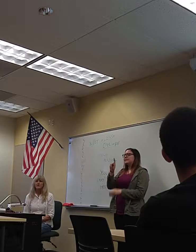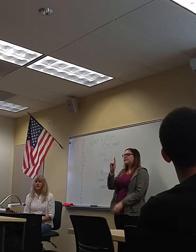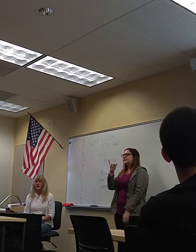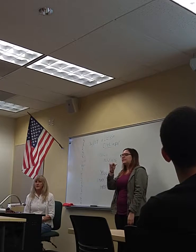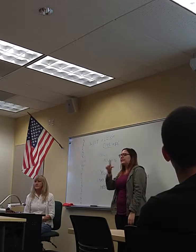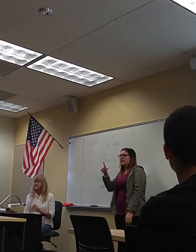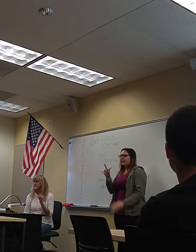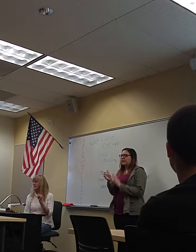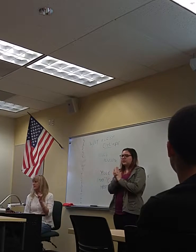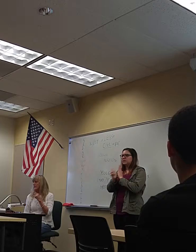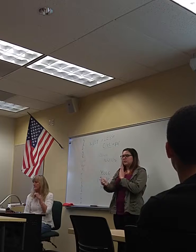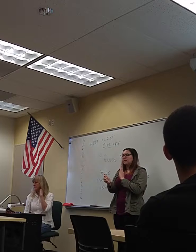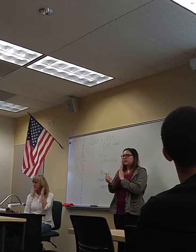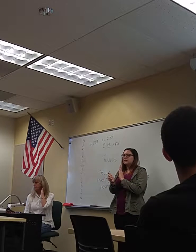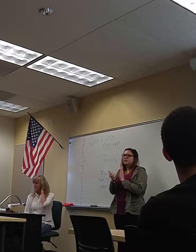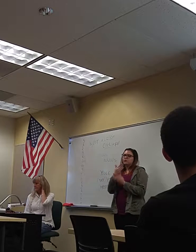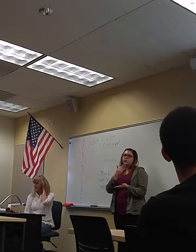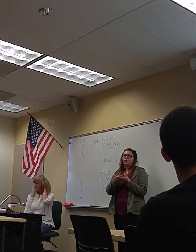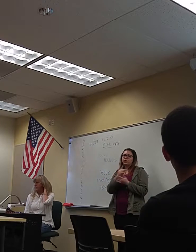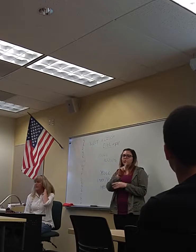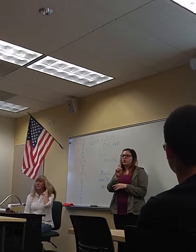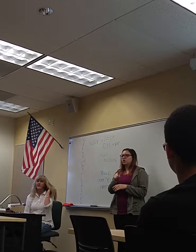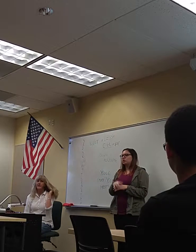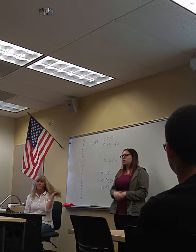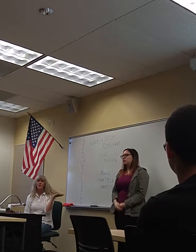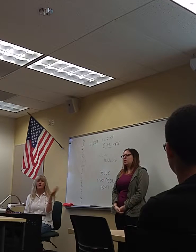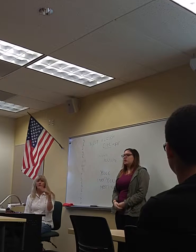Yeah, that's a good question. But that wouldn't be incorrect for,